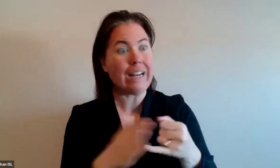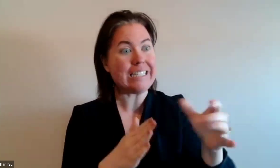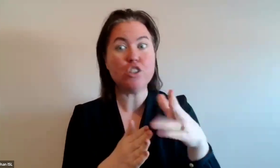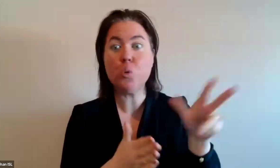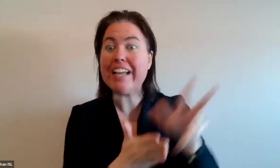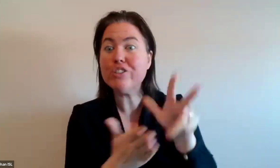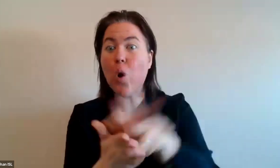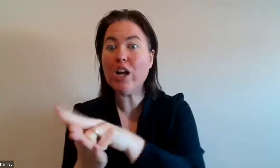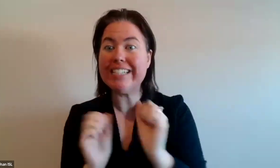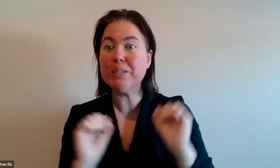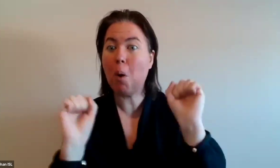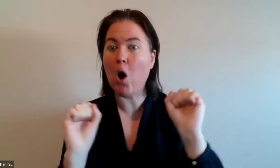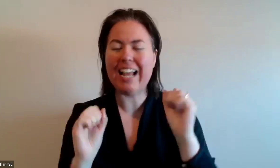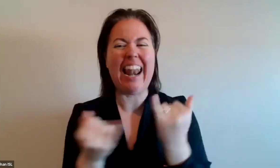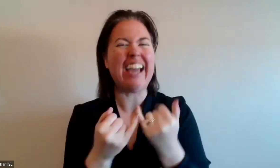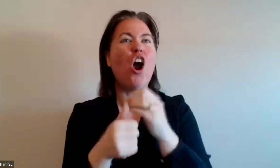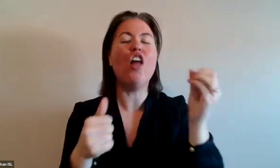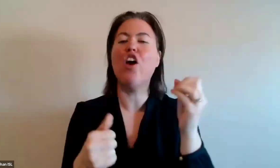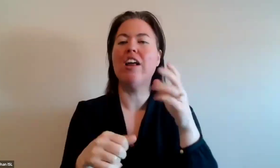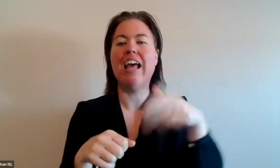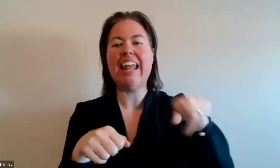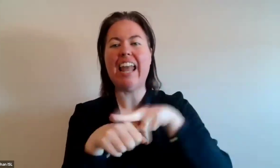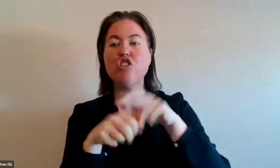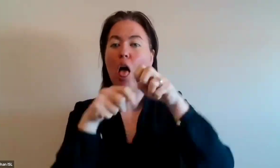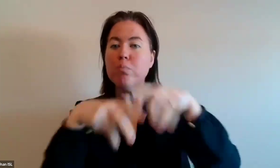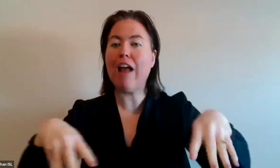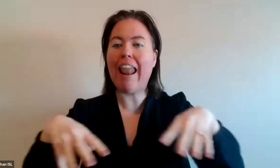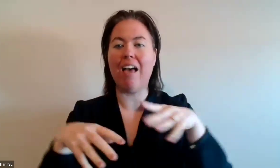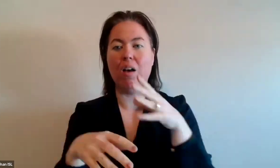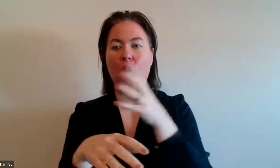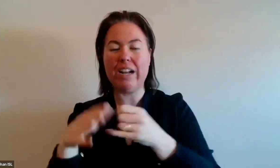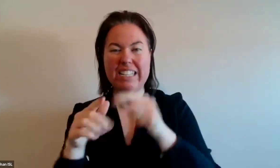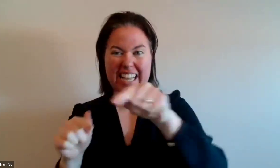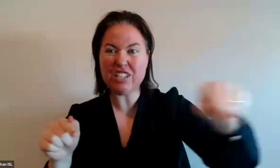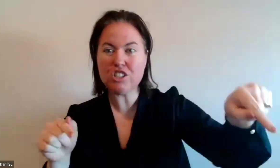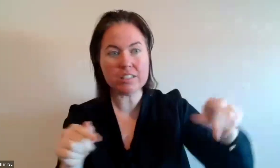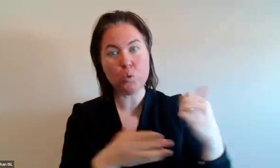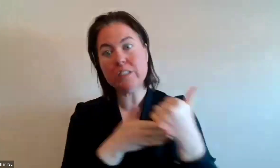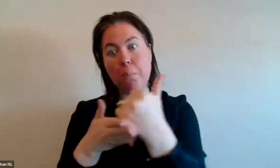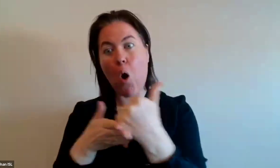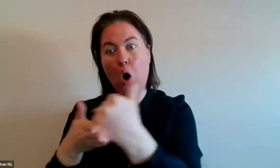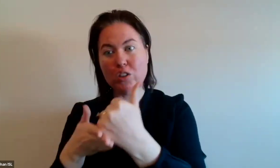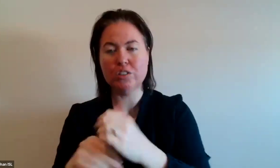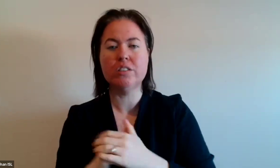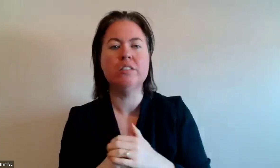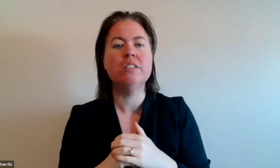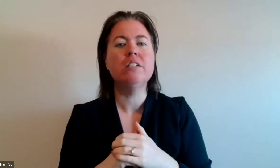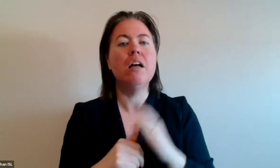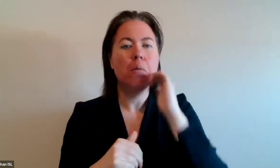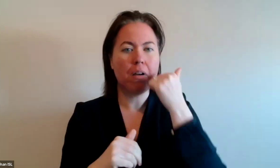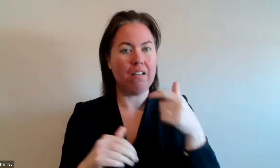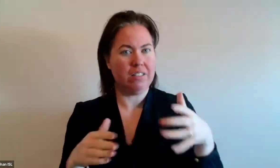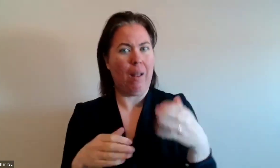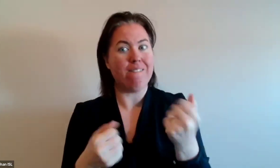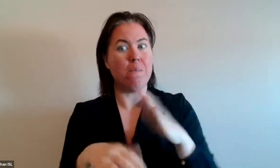example, international umbrella organizations. Coalitions get more speaking time during the briefing with the CRPD